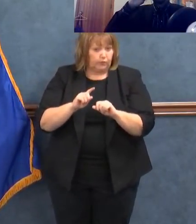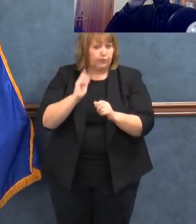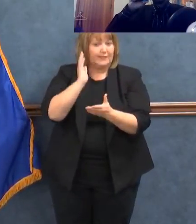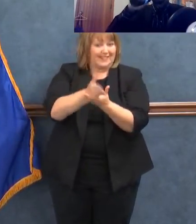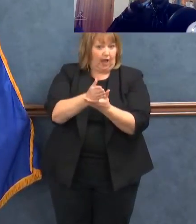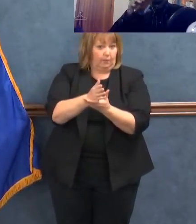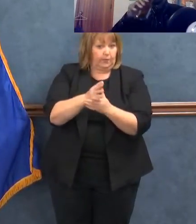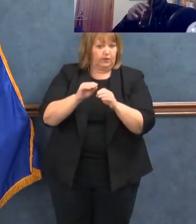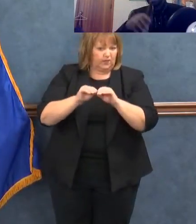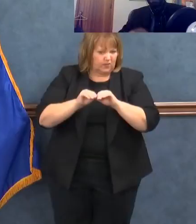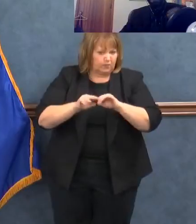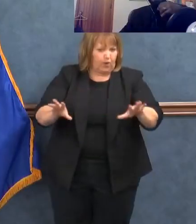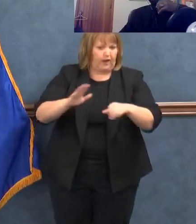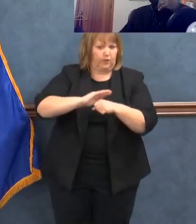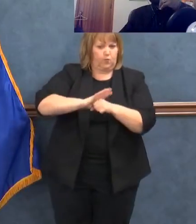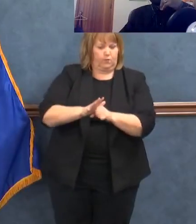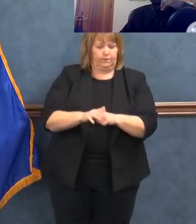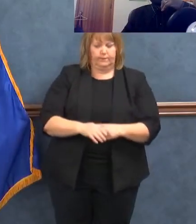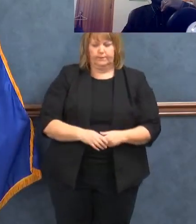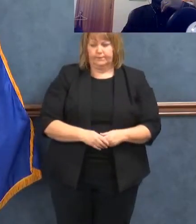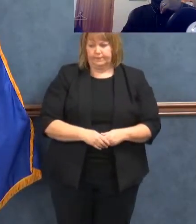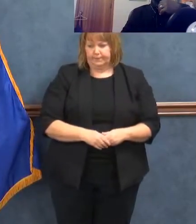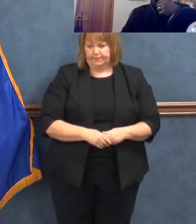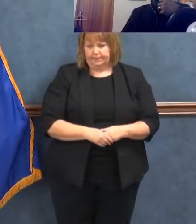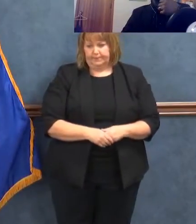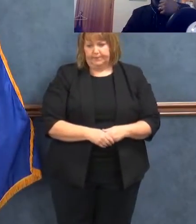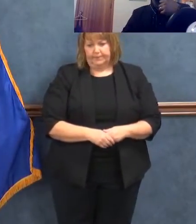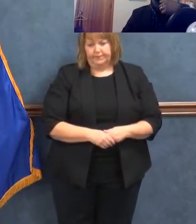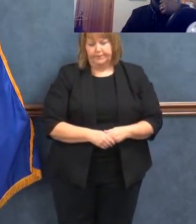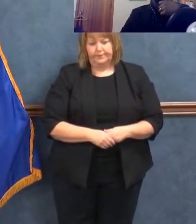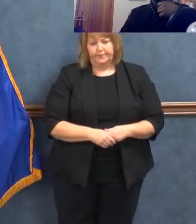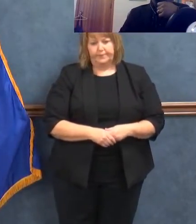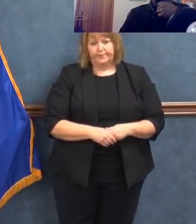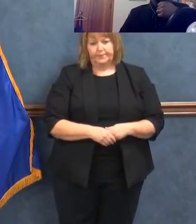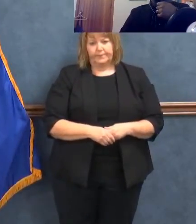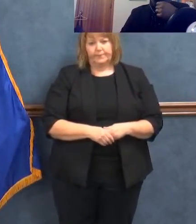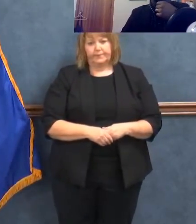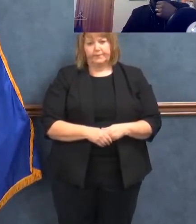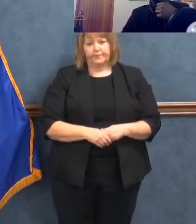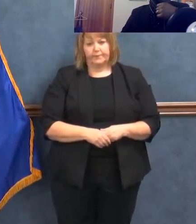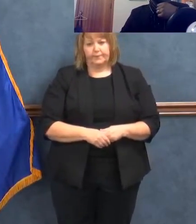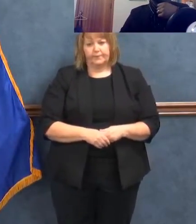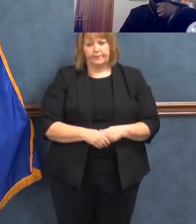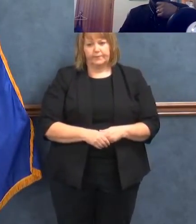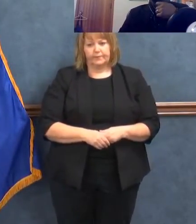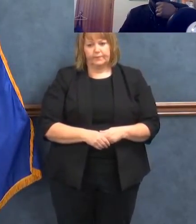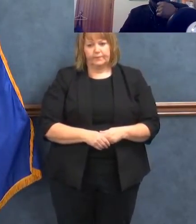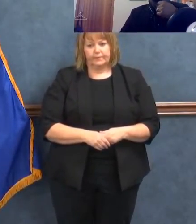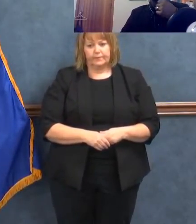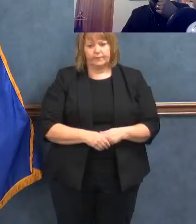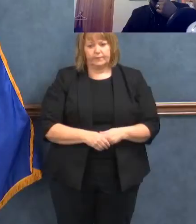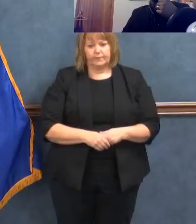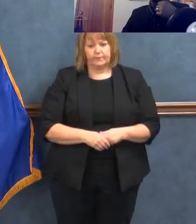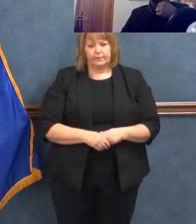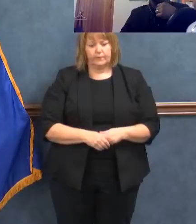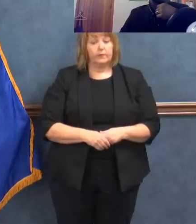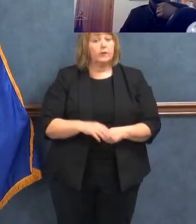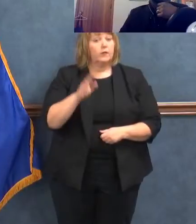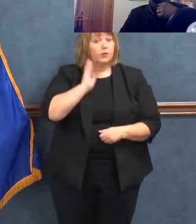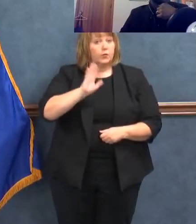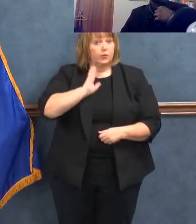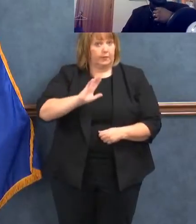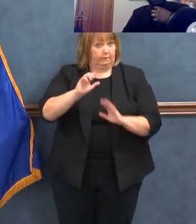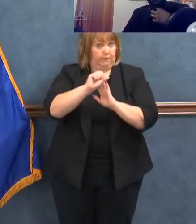stop the spread of this deadly virus. Just as we have transitioned from state interventions to looking specifically at county level